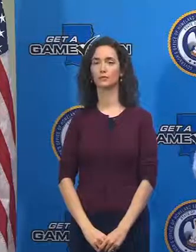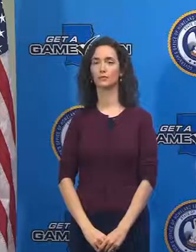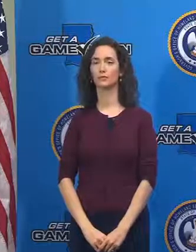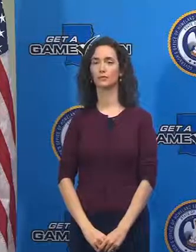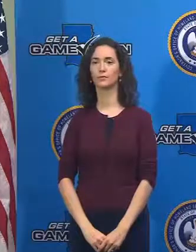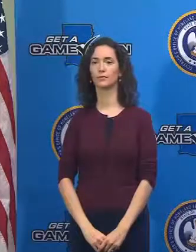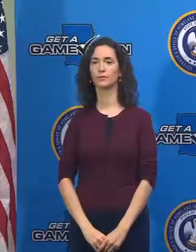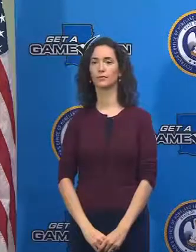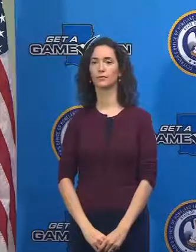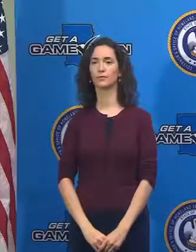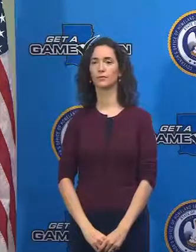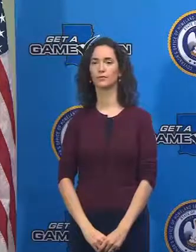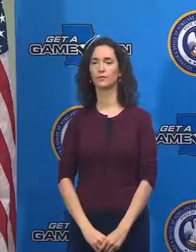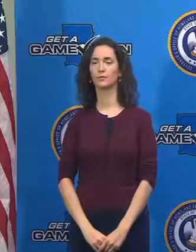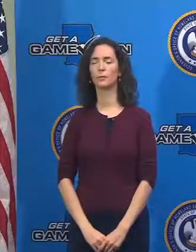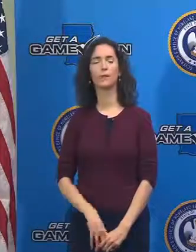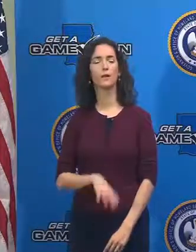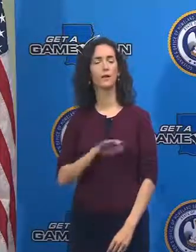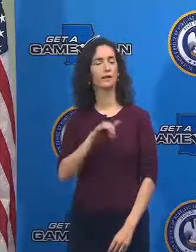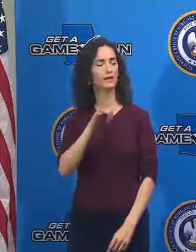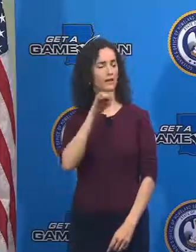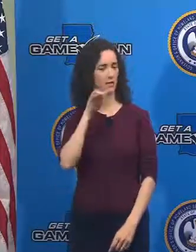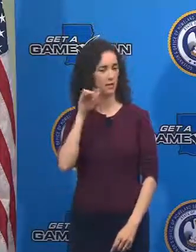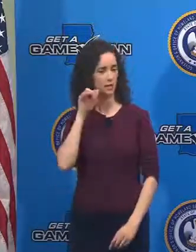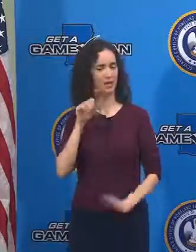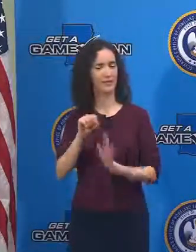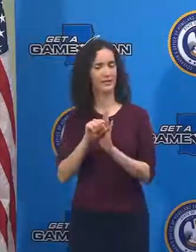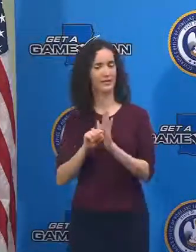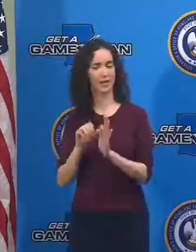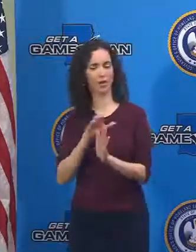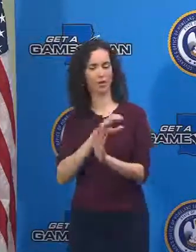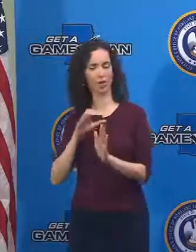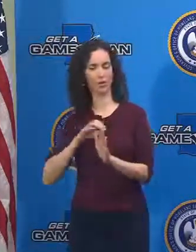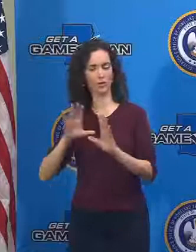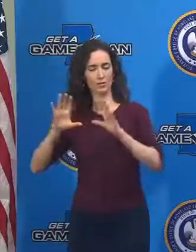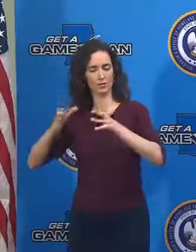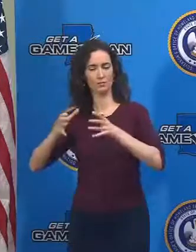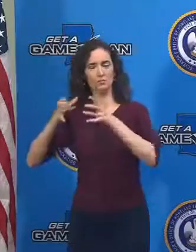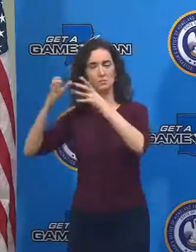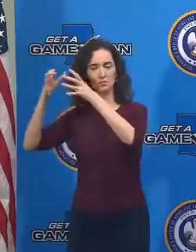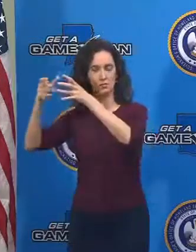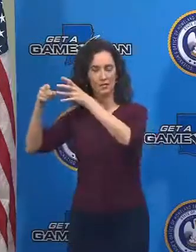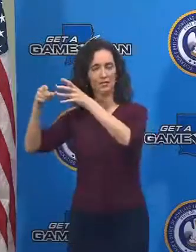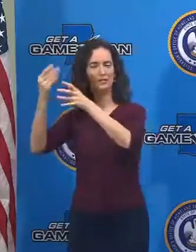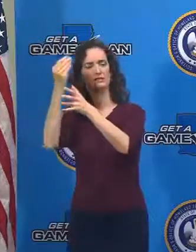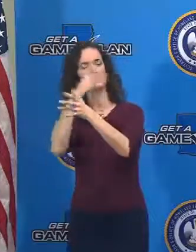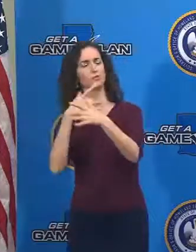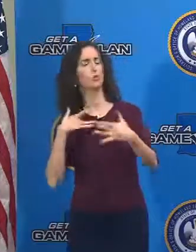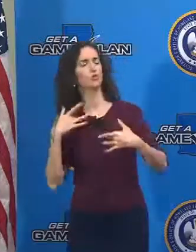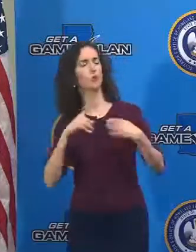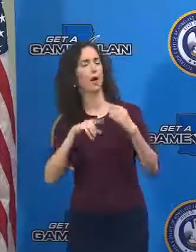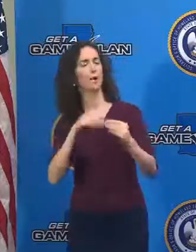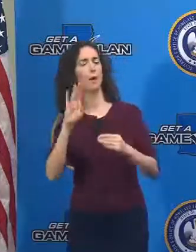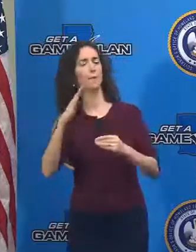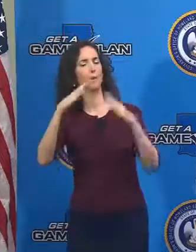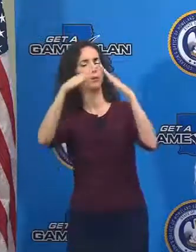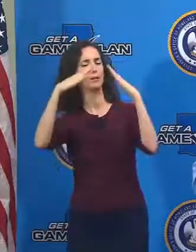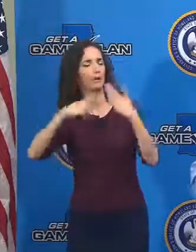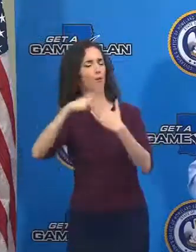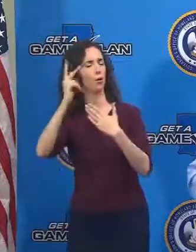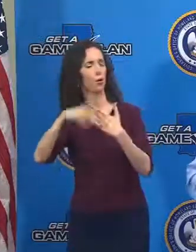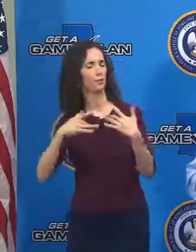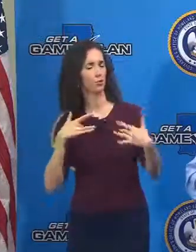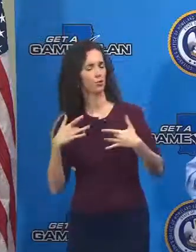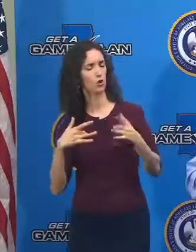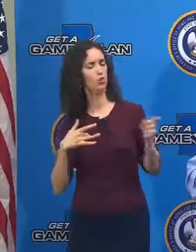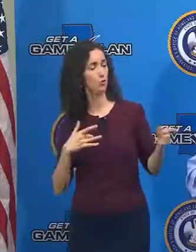Yesterday, the state's congressional delegation said it was concerned about how Blue Card program criteria was working. Do you share those concerns, or are you generally